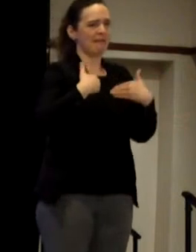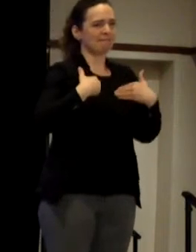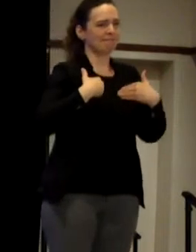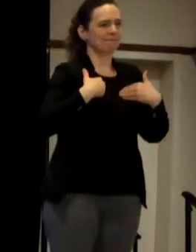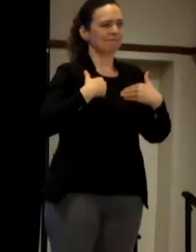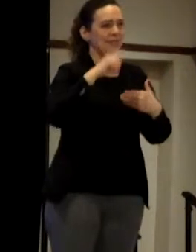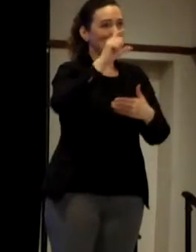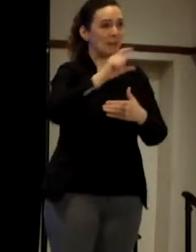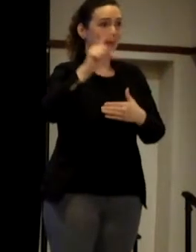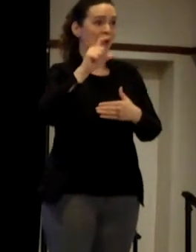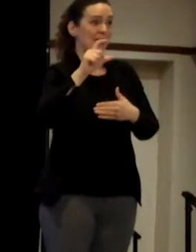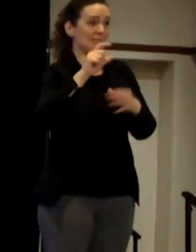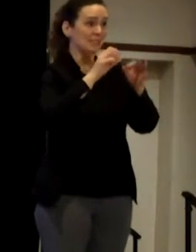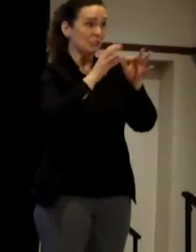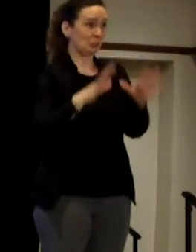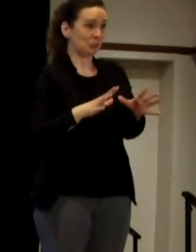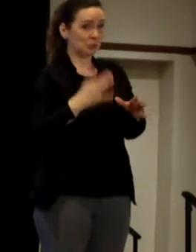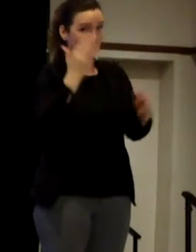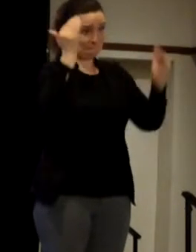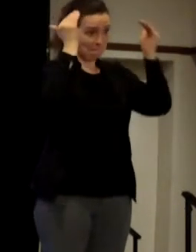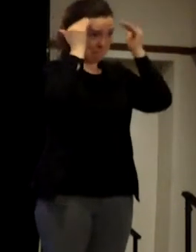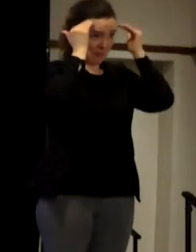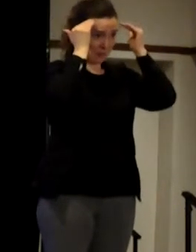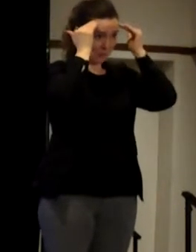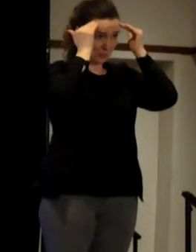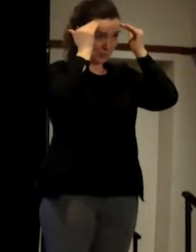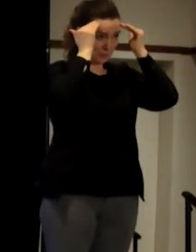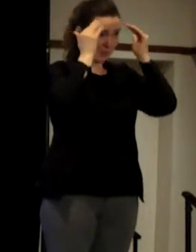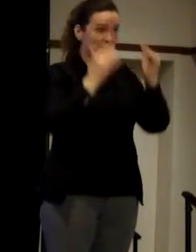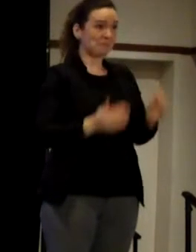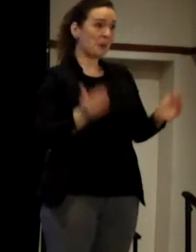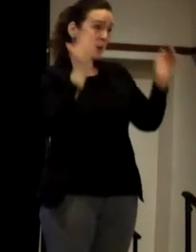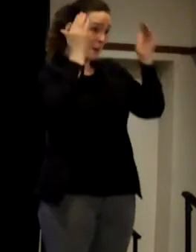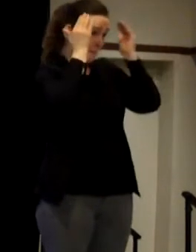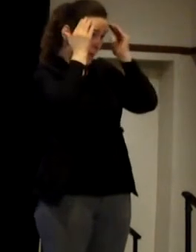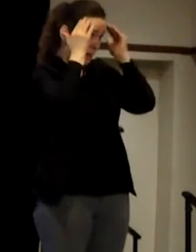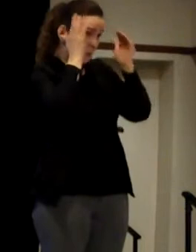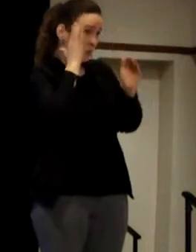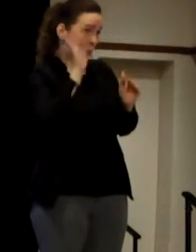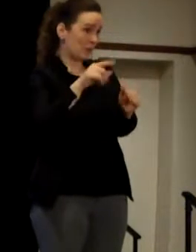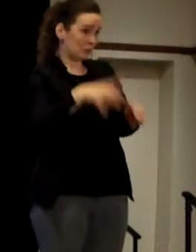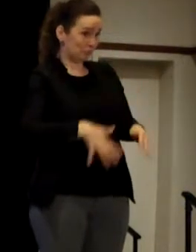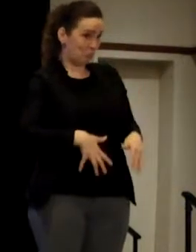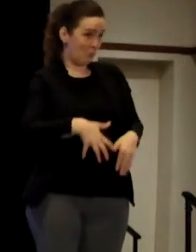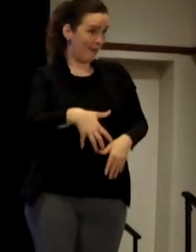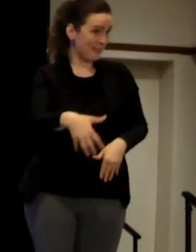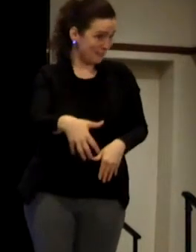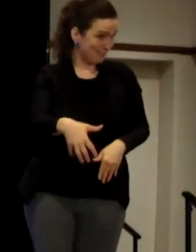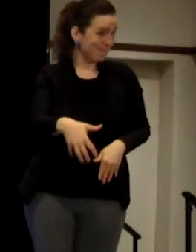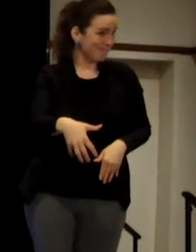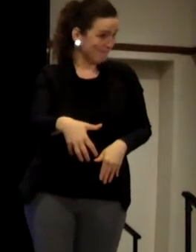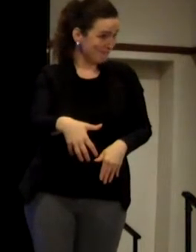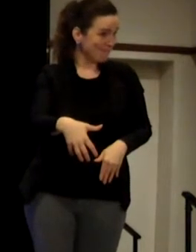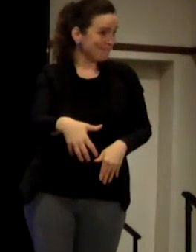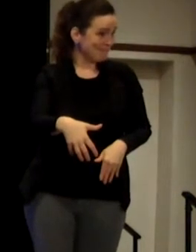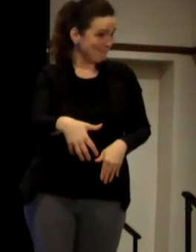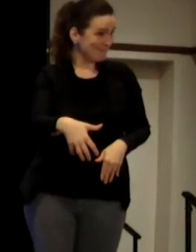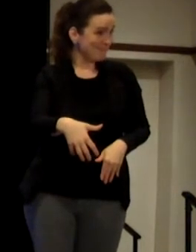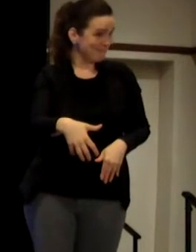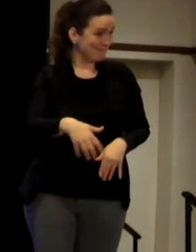up here with us, Manu. Manu, for those of you who may have noticed over the past few months, was